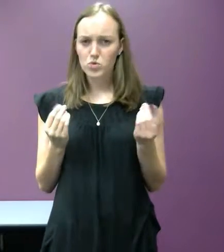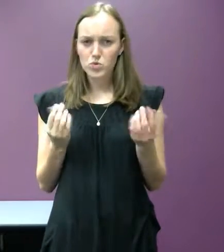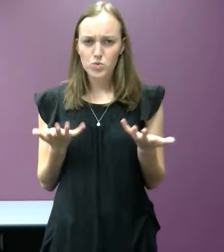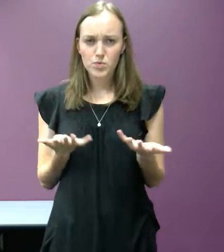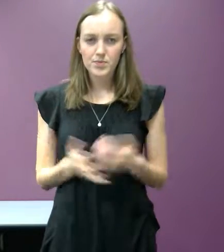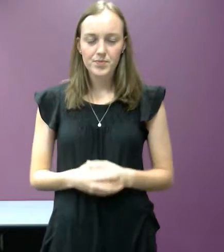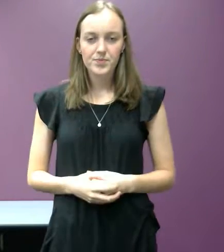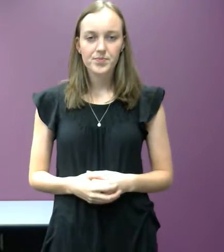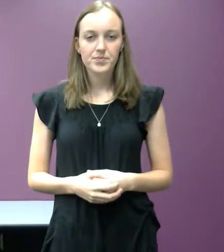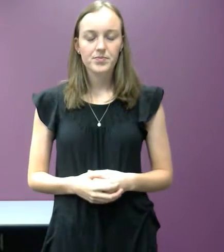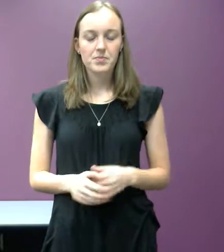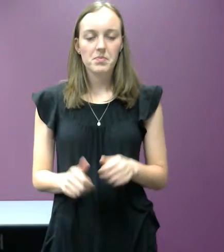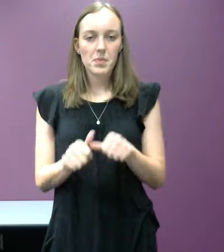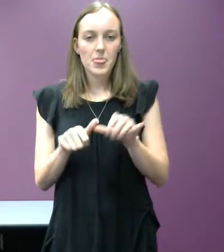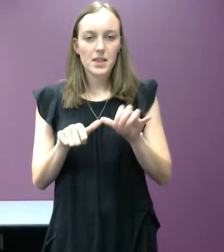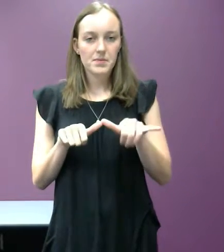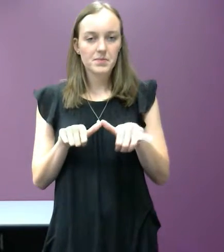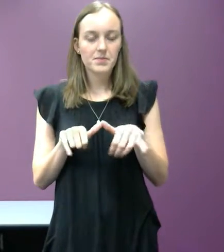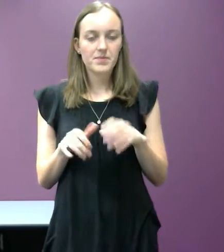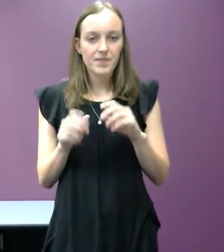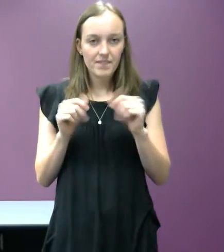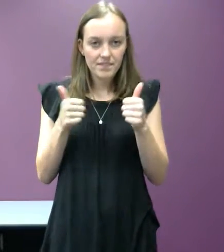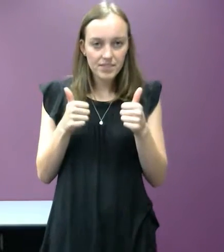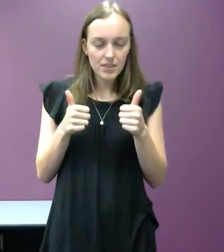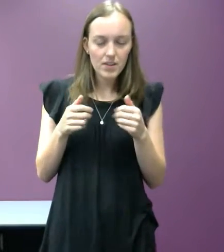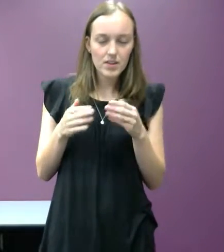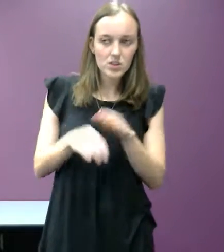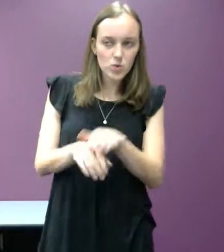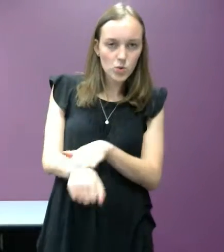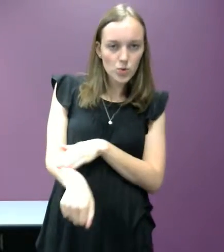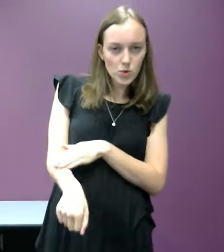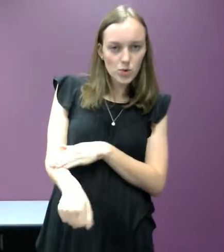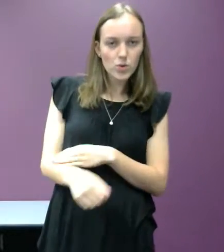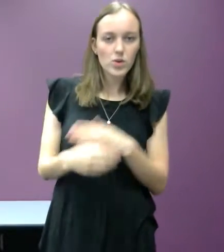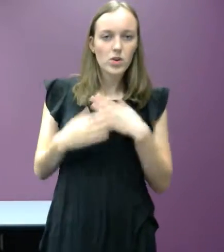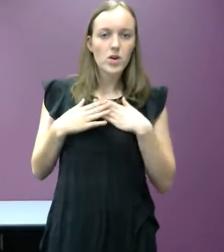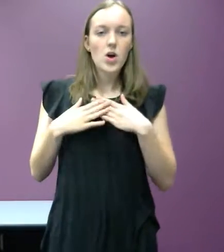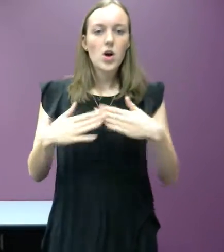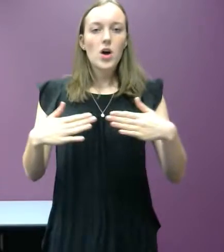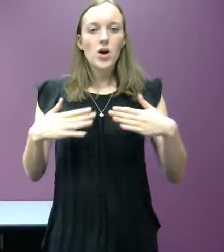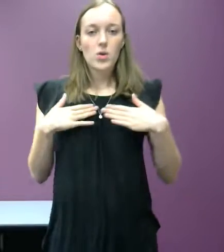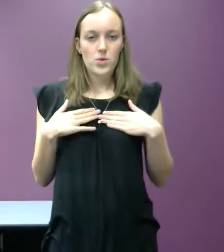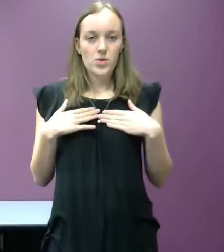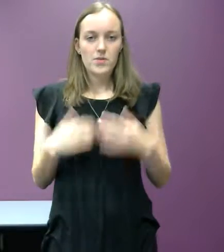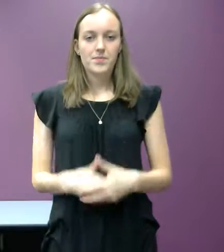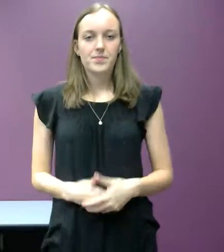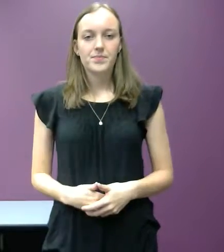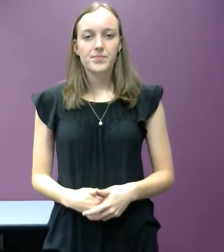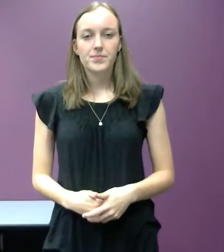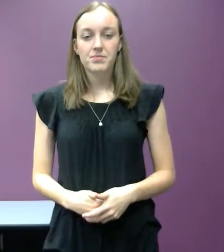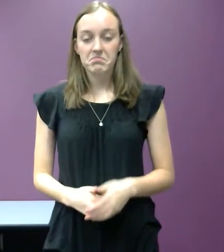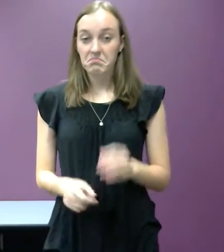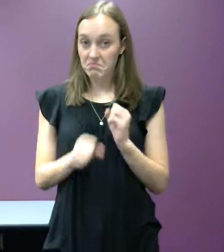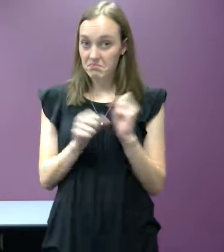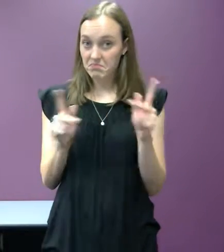measure how fast or how slow we breathe in and out. Right? So with your